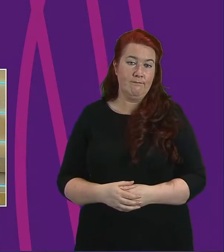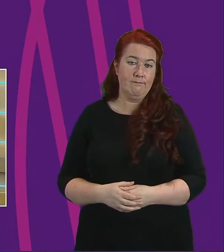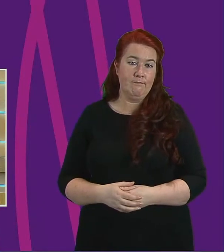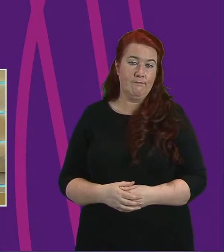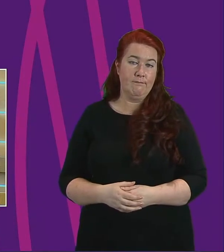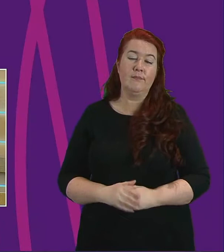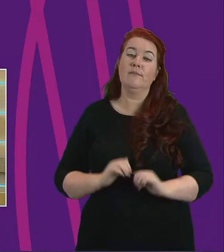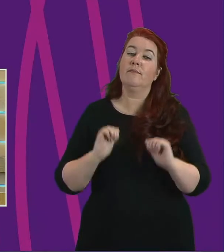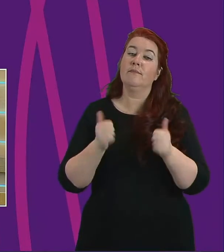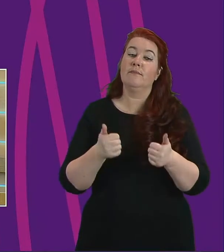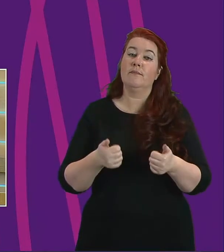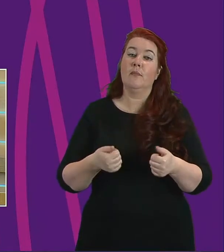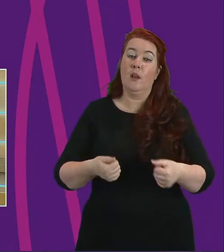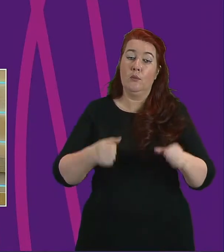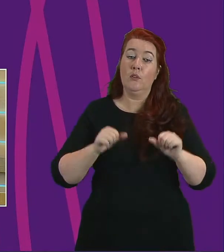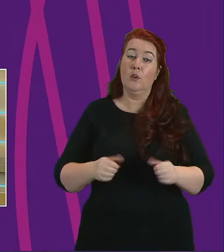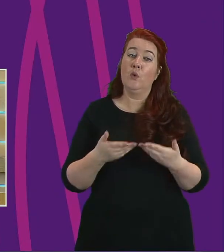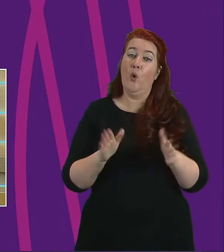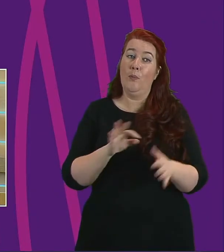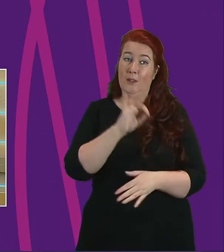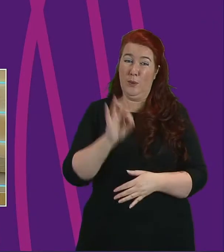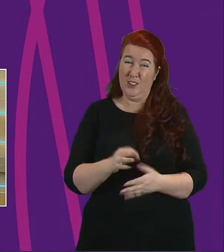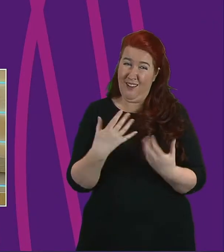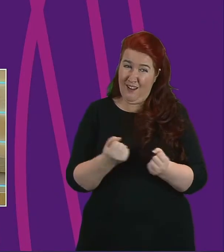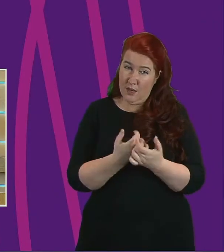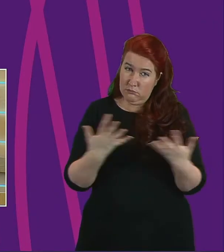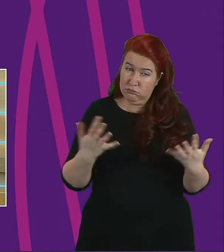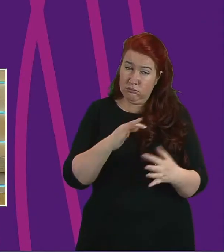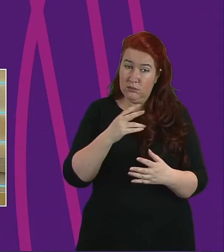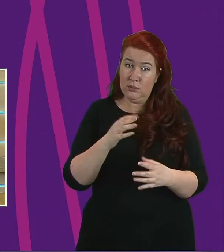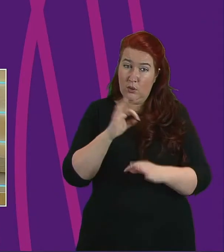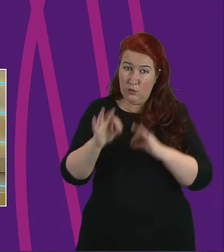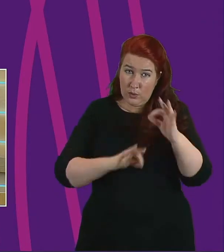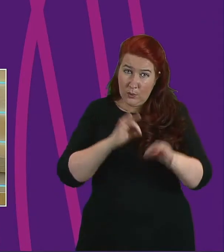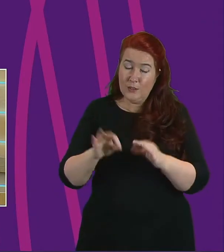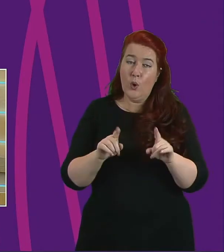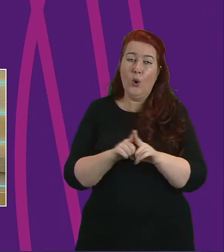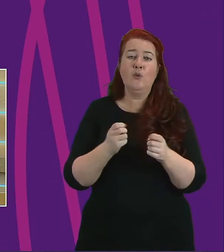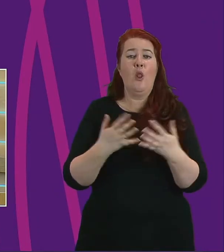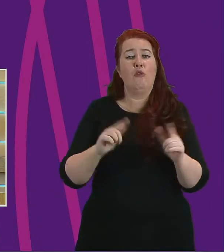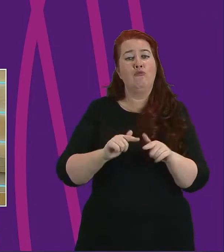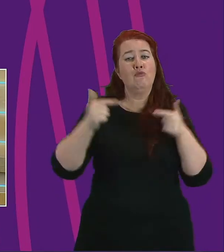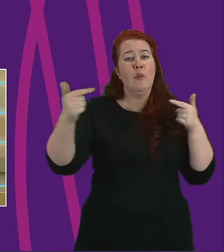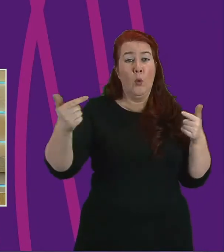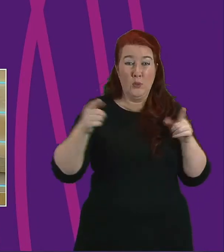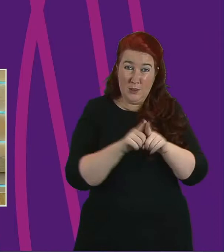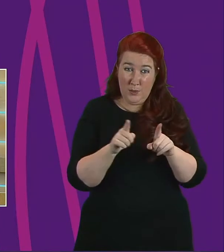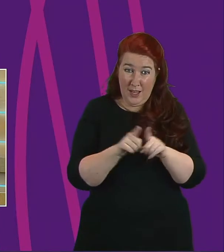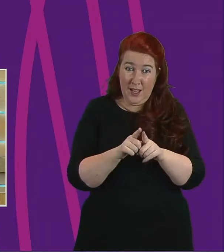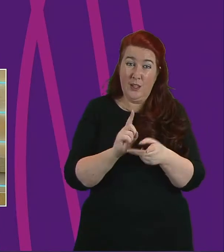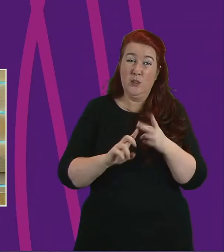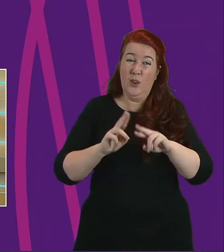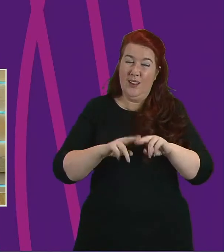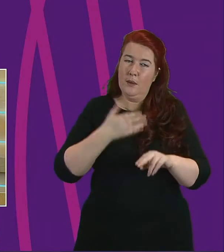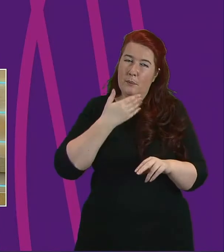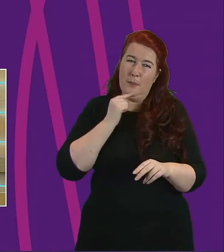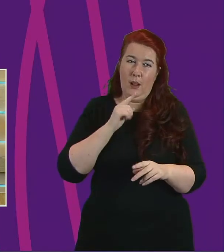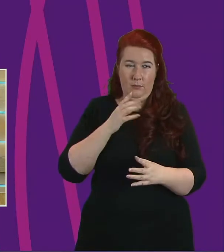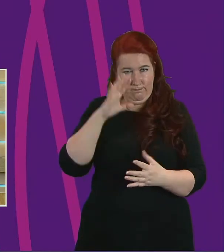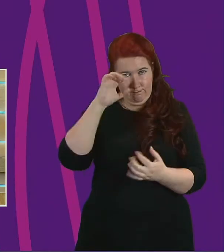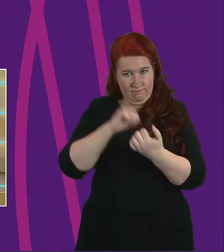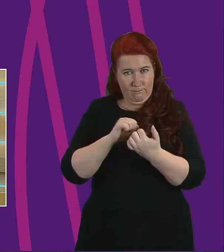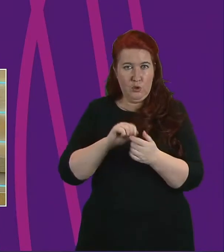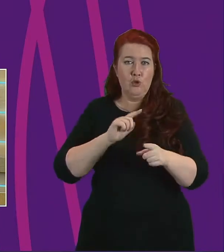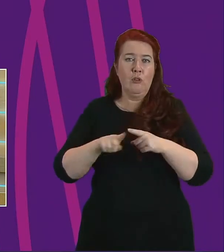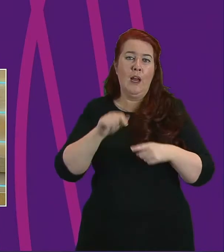We'll move on to the open questions. I do have a lot of requests, and we have quite a lot of remote contributions as well, so if people could bear that in mind and try